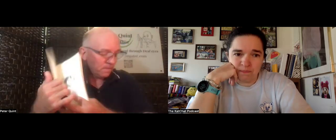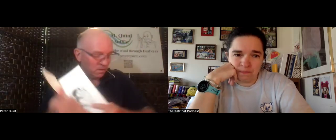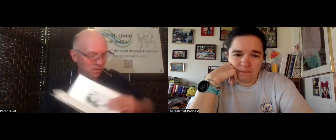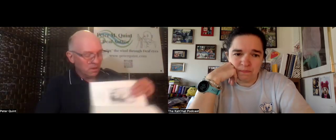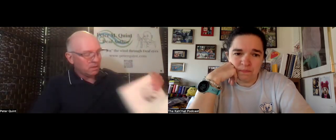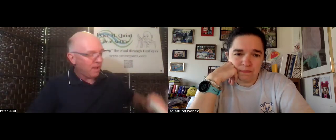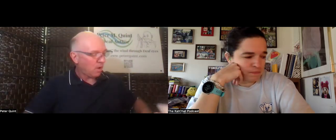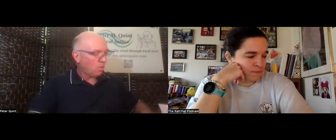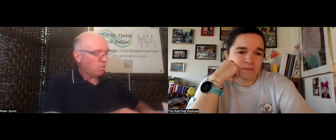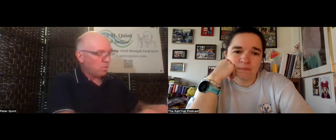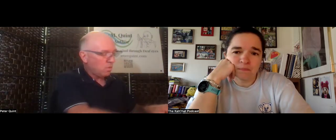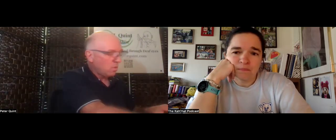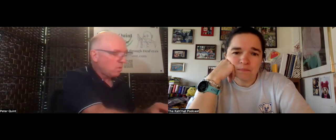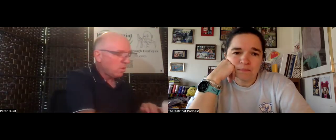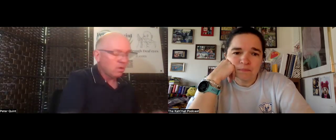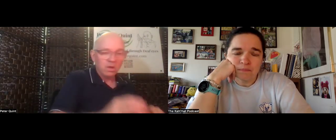Okay, Mhm.